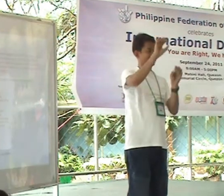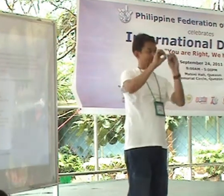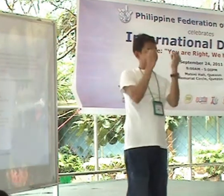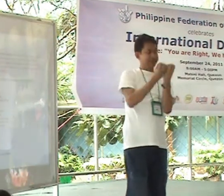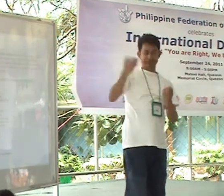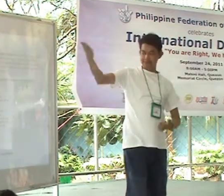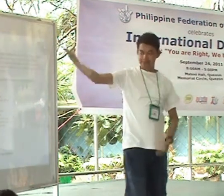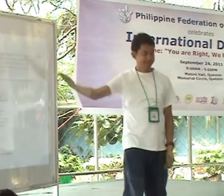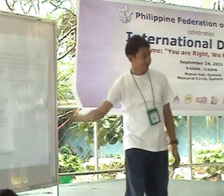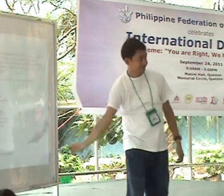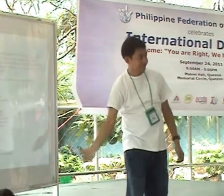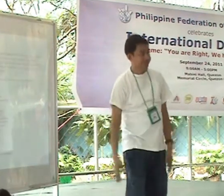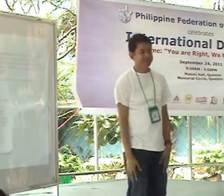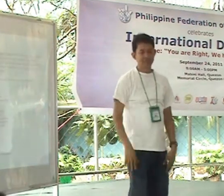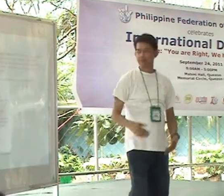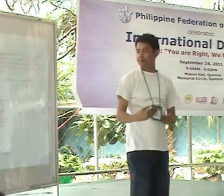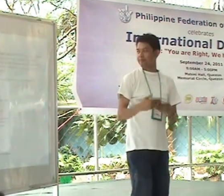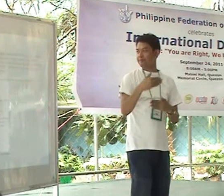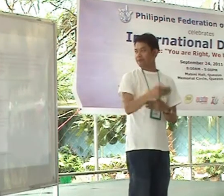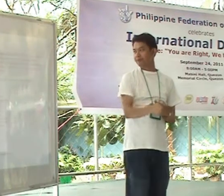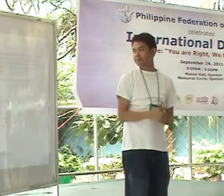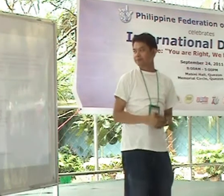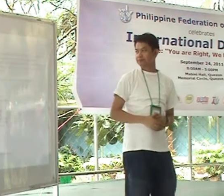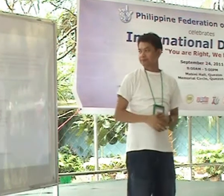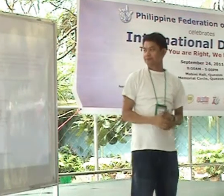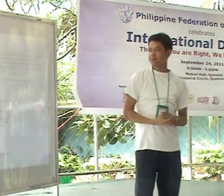as the president of Pilking Federation of the Deaf.